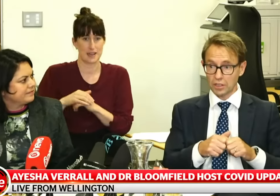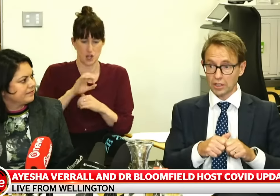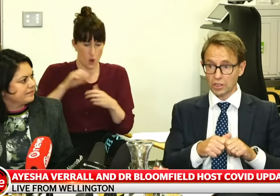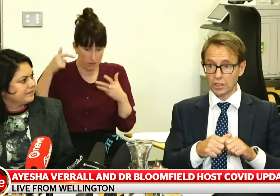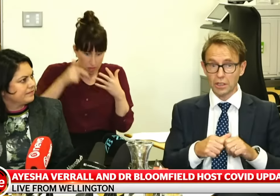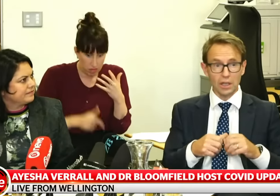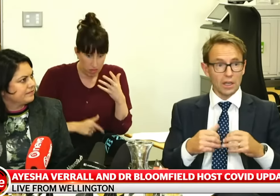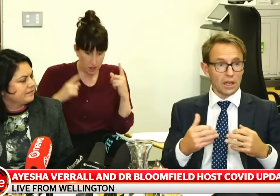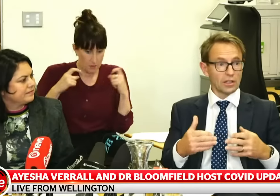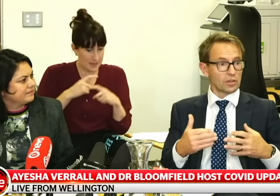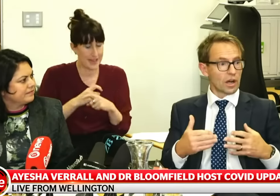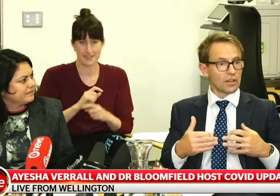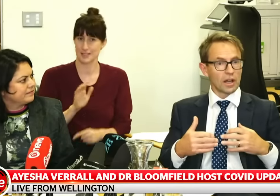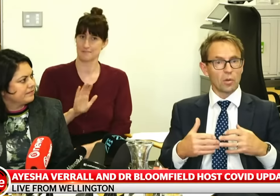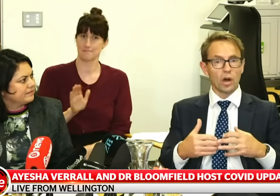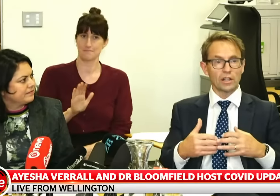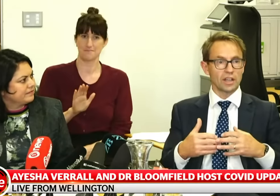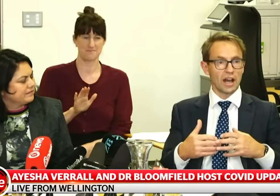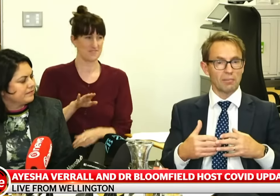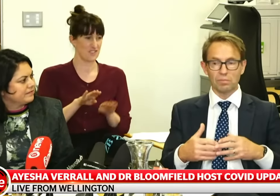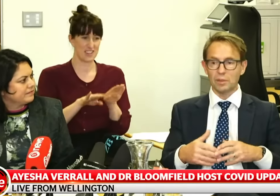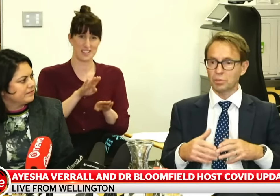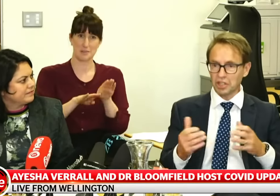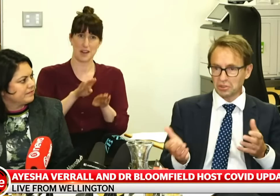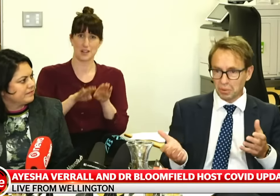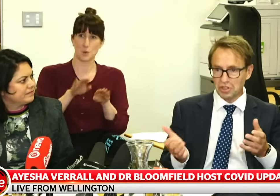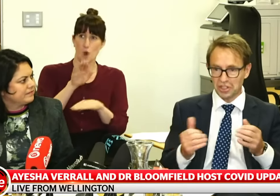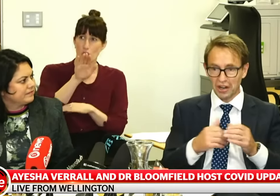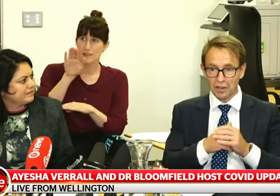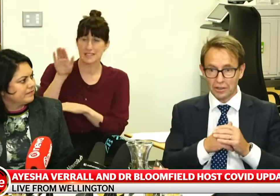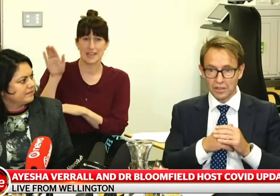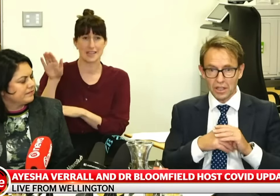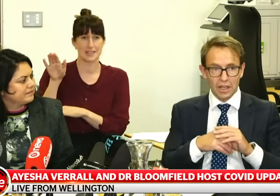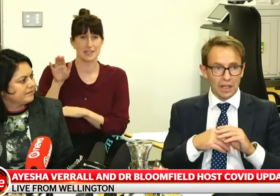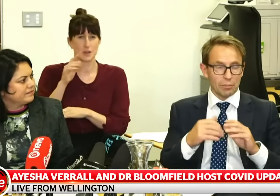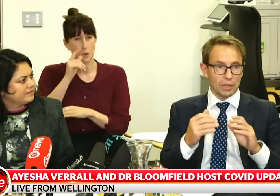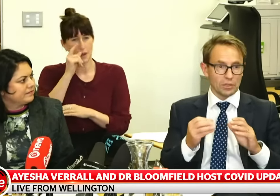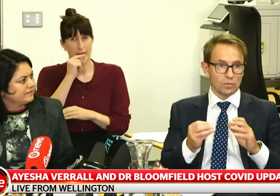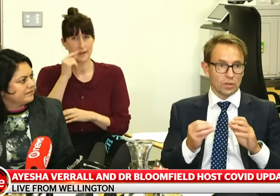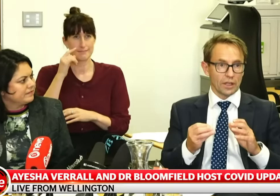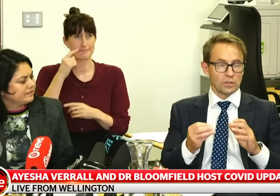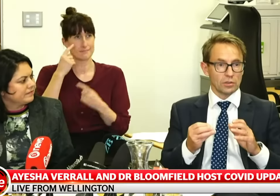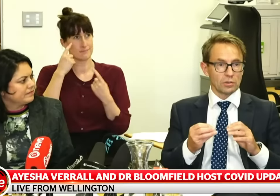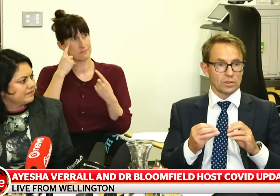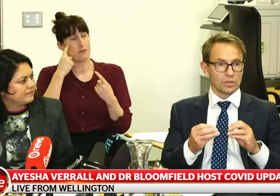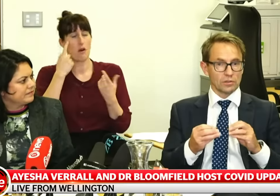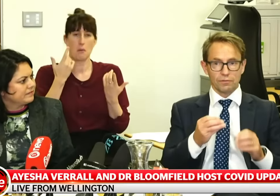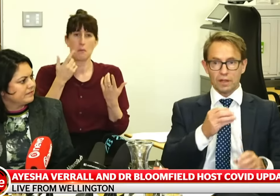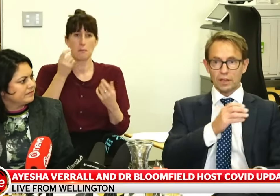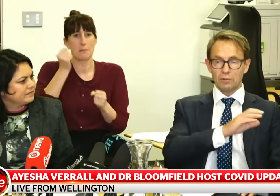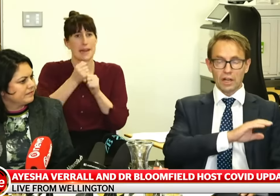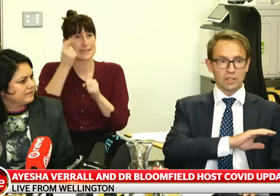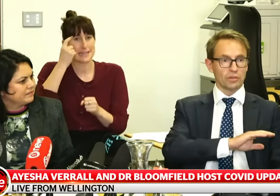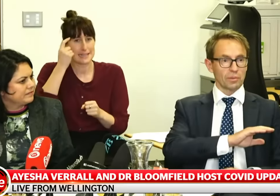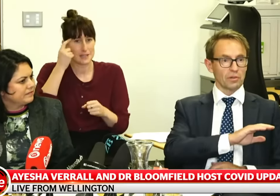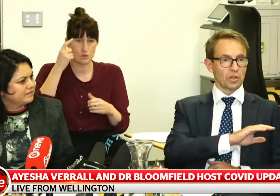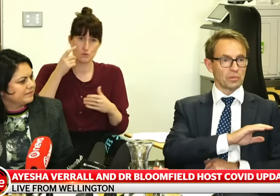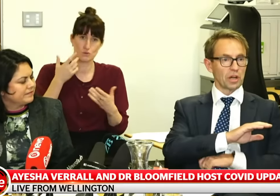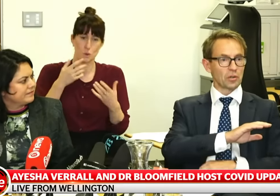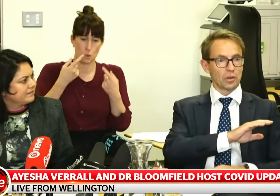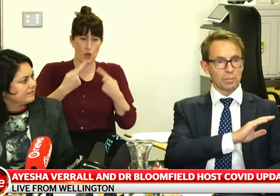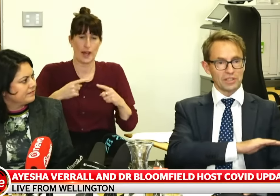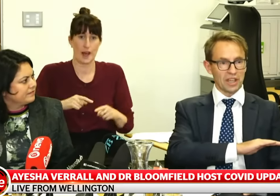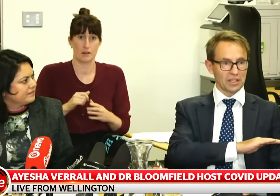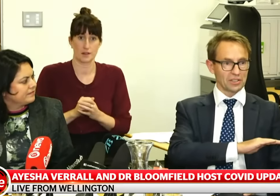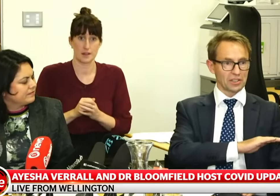done internationally. And in a way, they're quite predictable scenarios. But what they do is sort of range from what